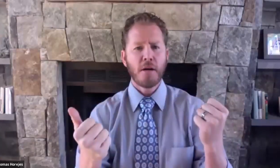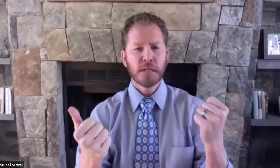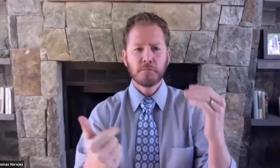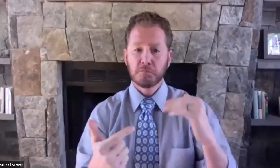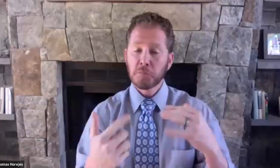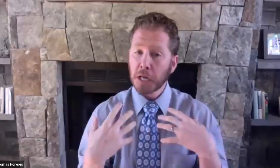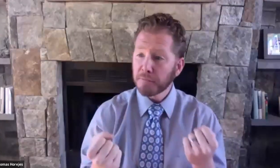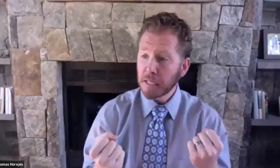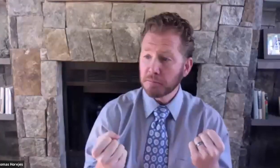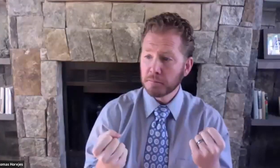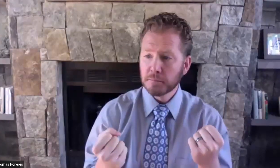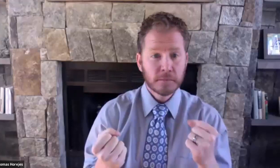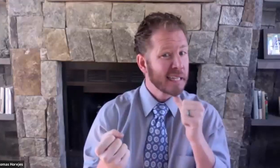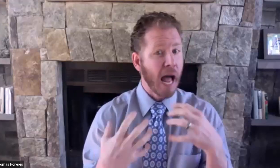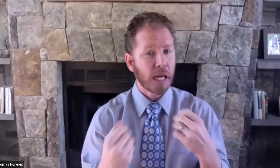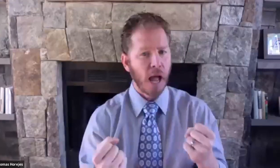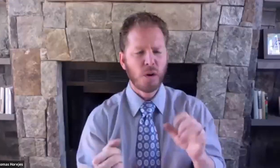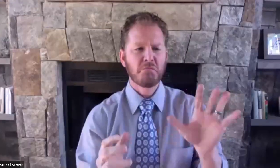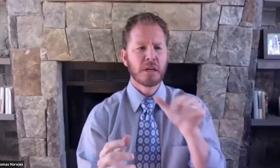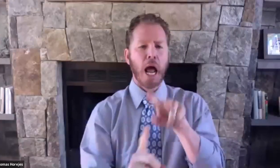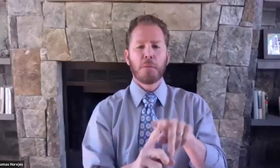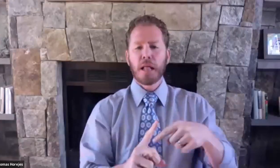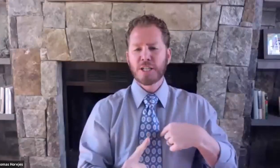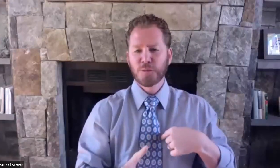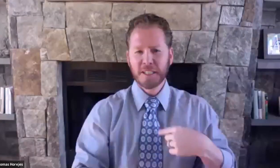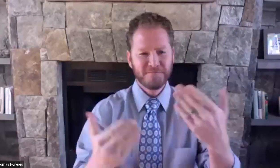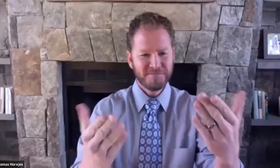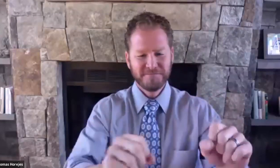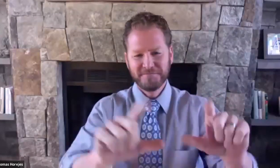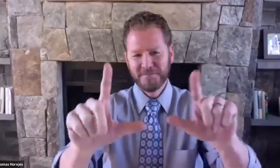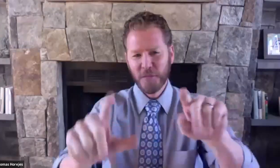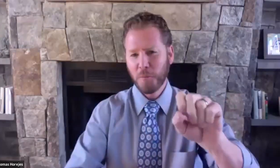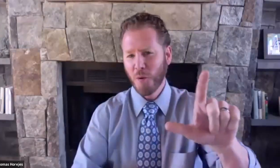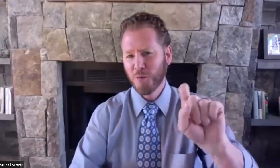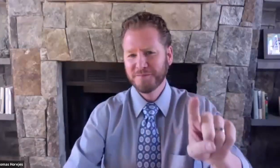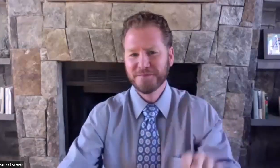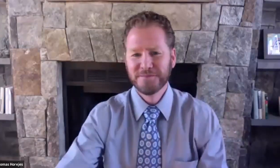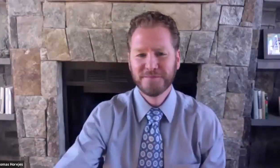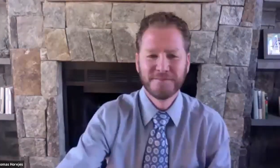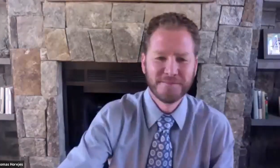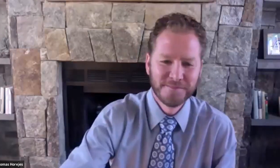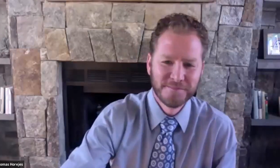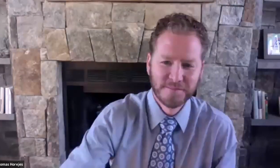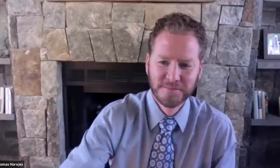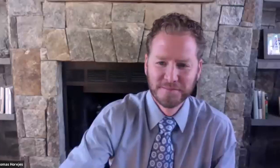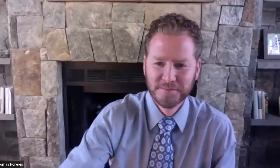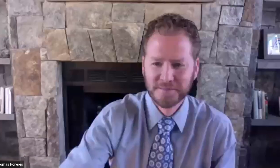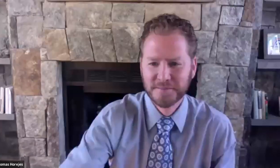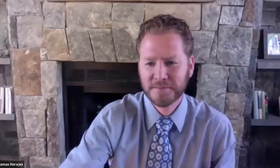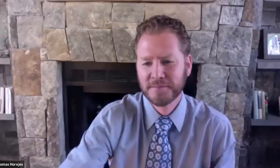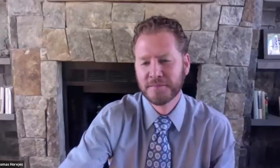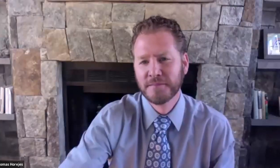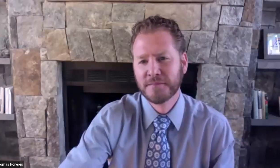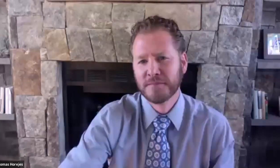providing accommodations? Are you very confident in that? Confident, not confident, or not applicable? Here's the poll.